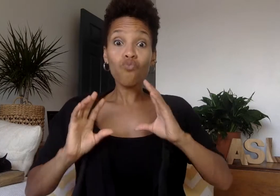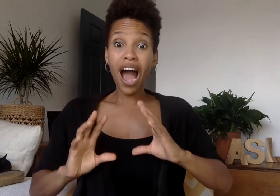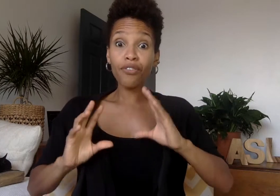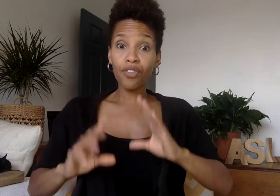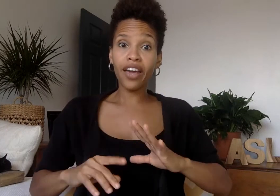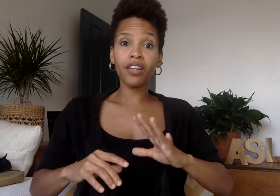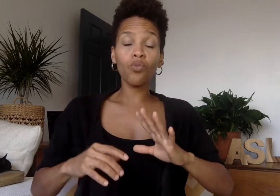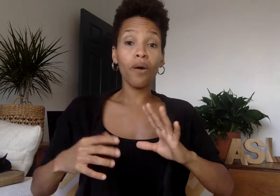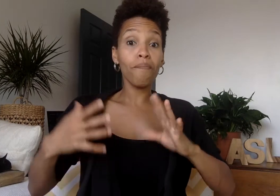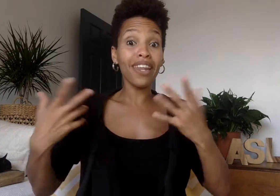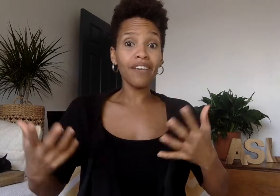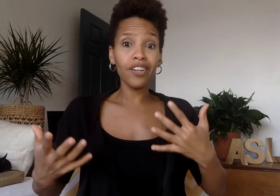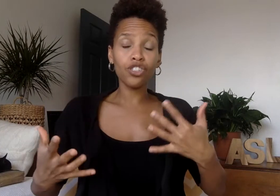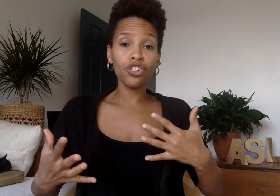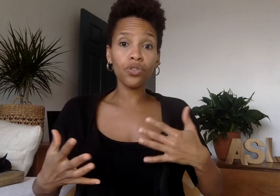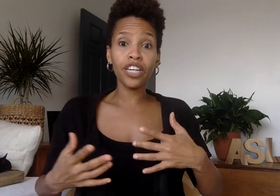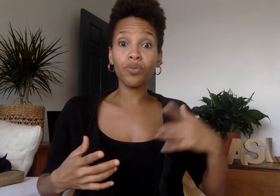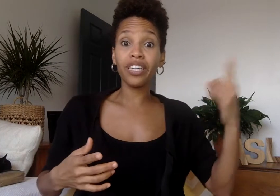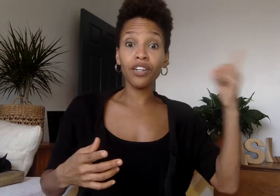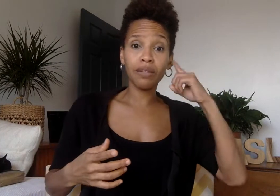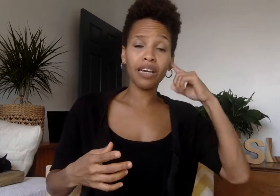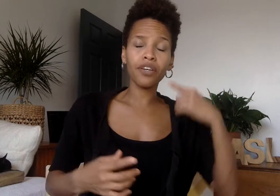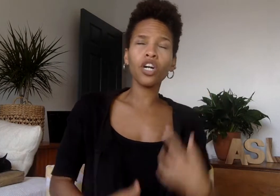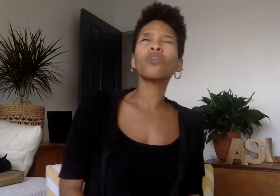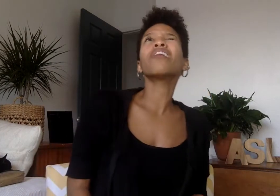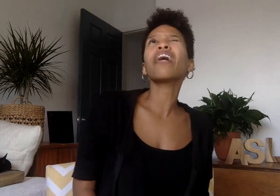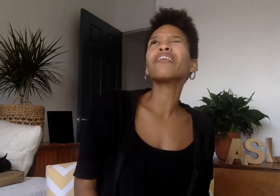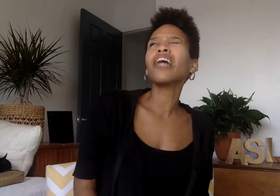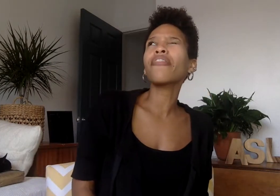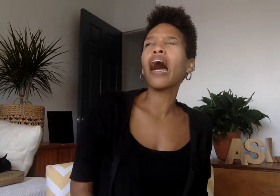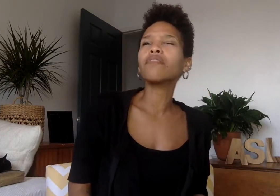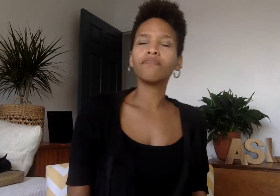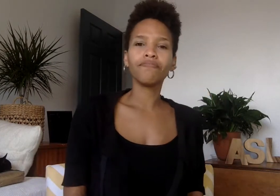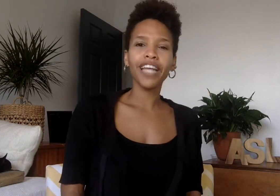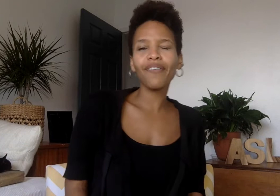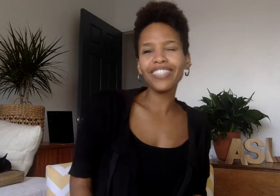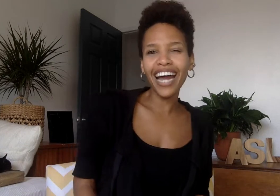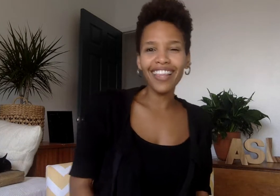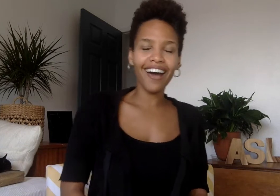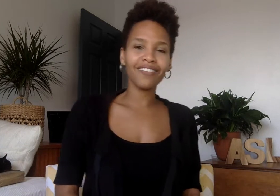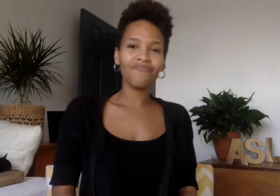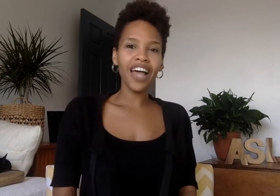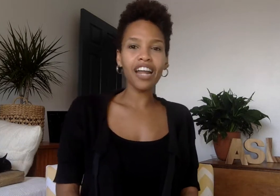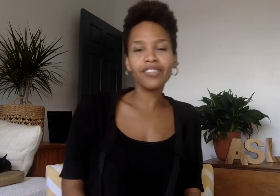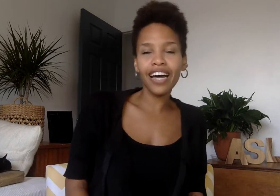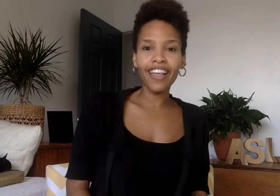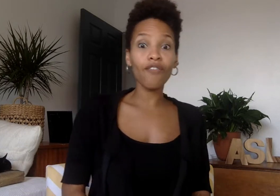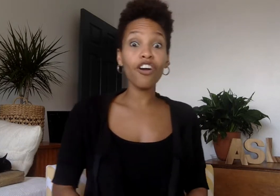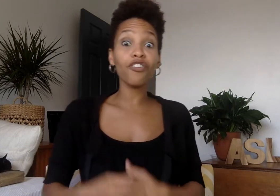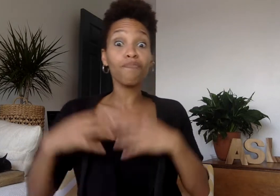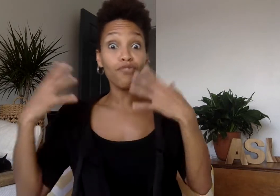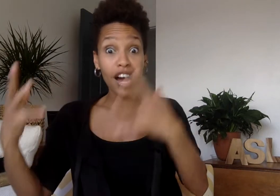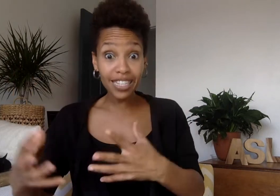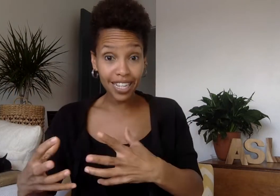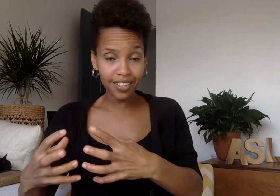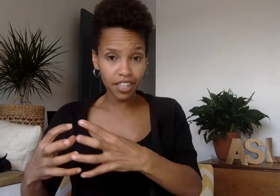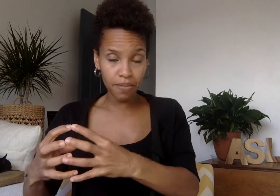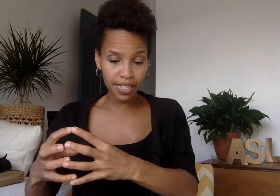rather than what many of us do is we hear something and we go, how do I sign that? How do I sign that? How do I sign that? Rather than processing the